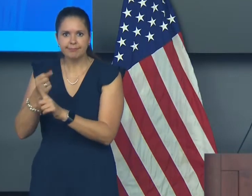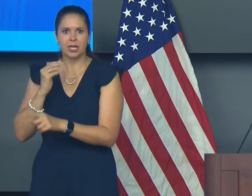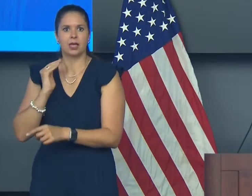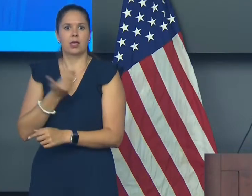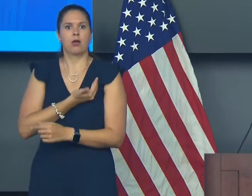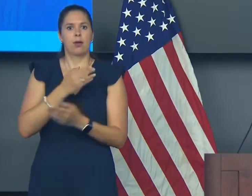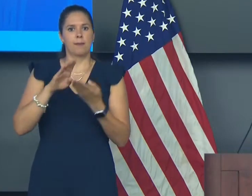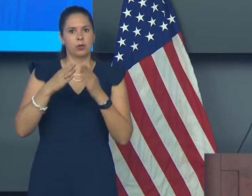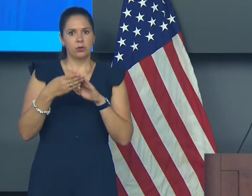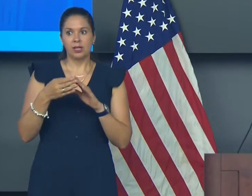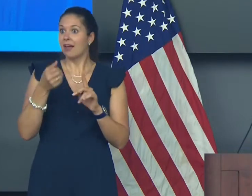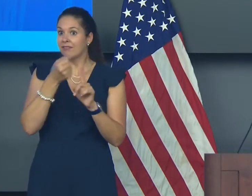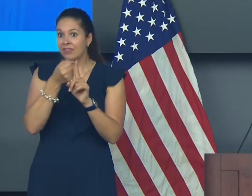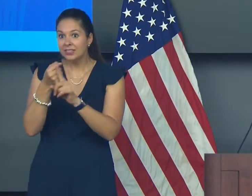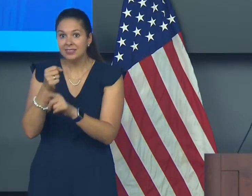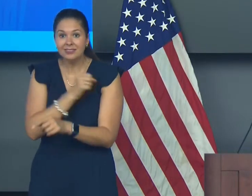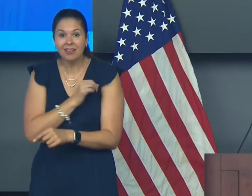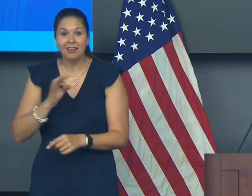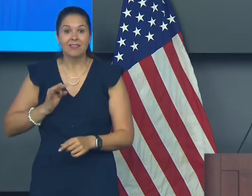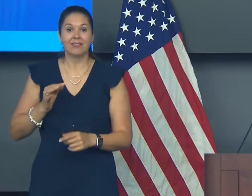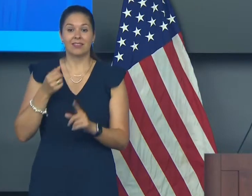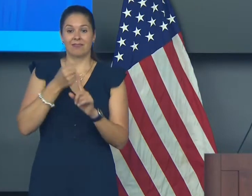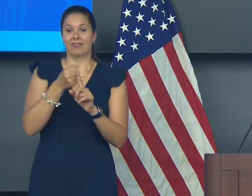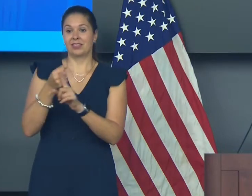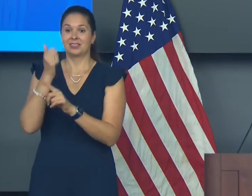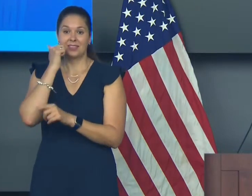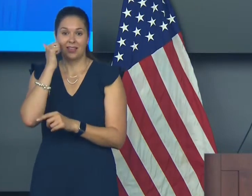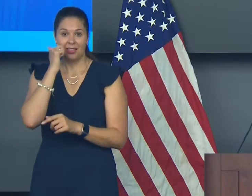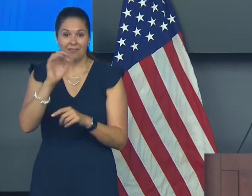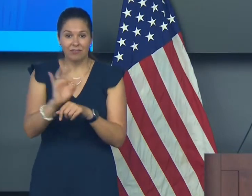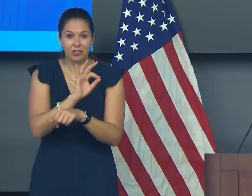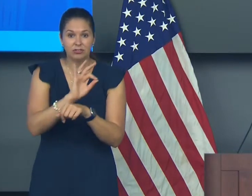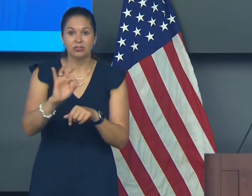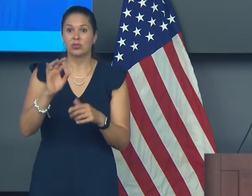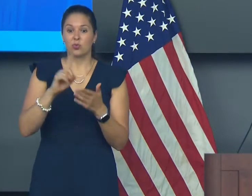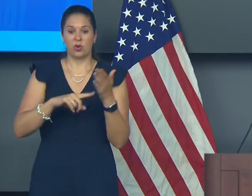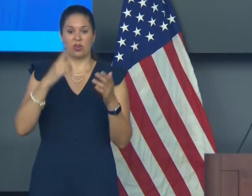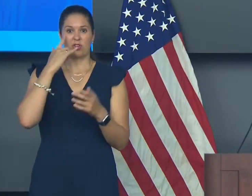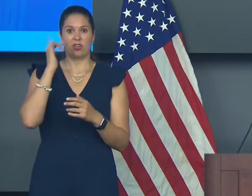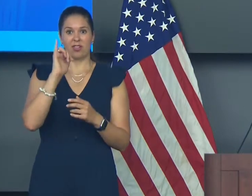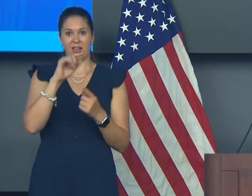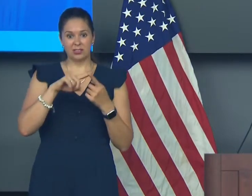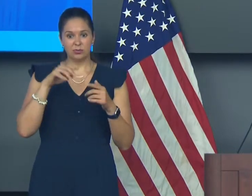how it affected our staff, our day-to-day function, what it looked like to come